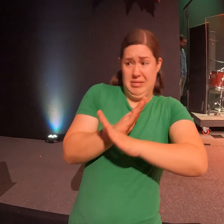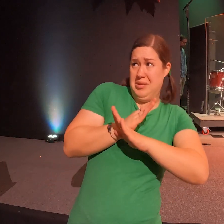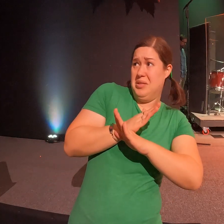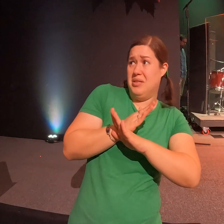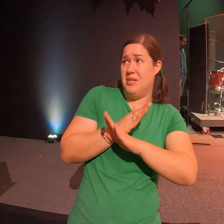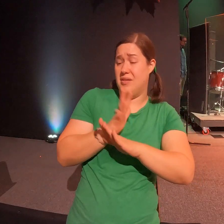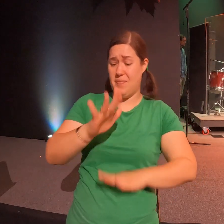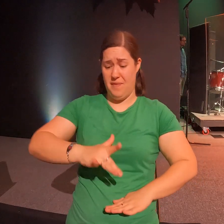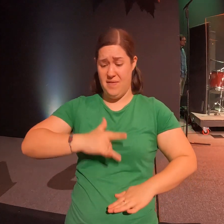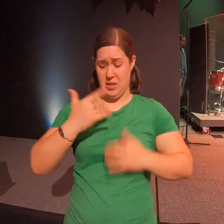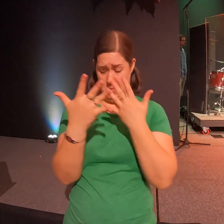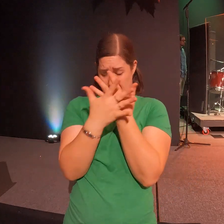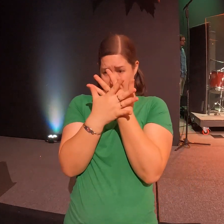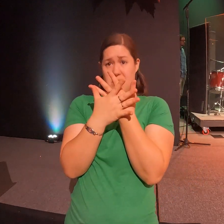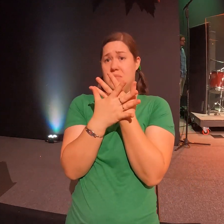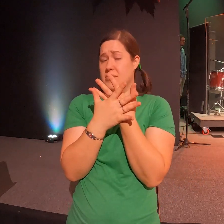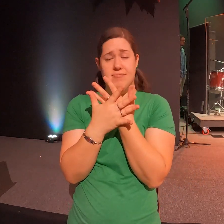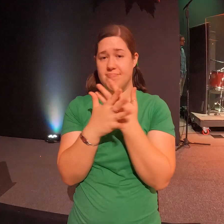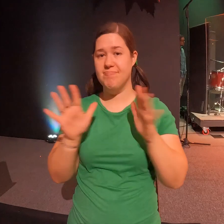imprisoned.